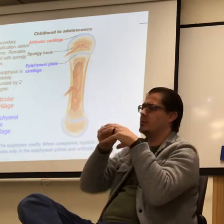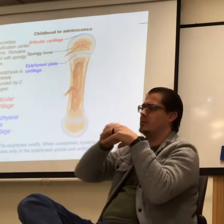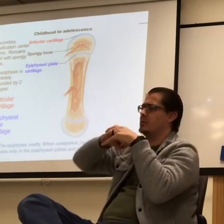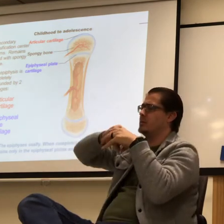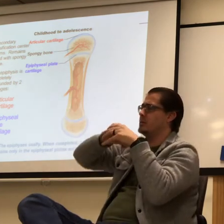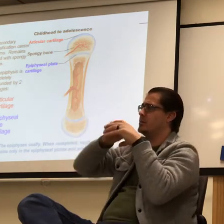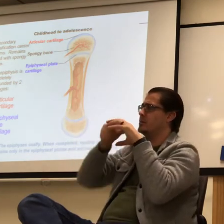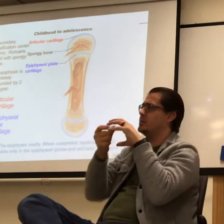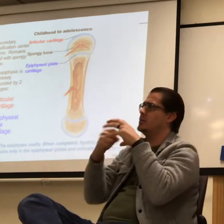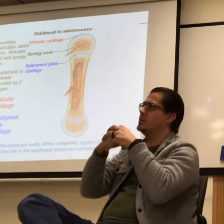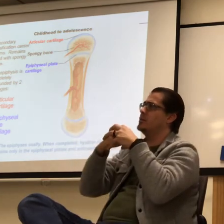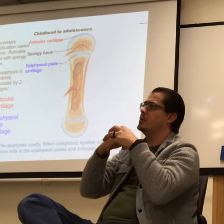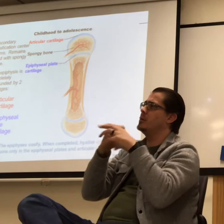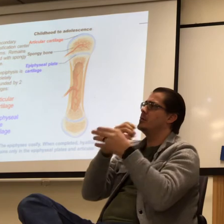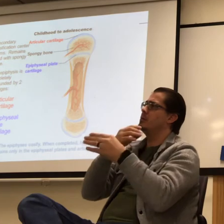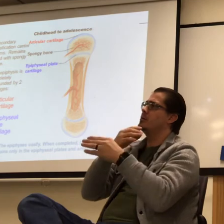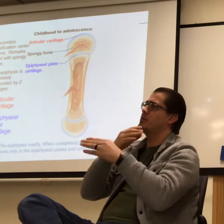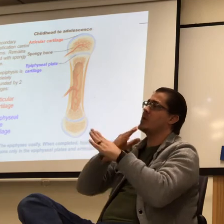surrounding